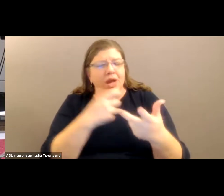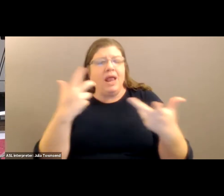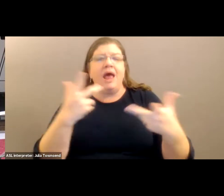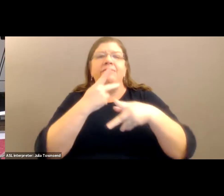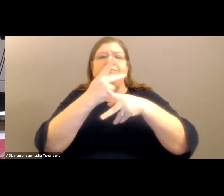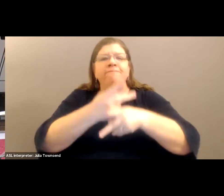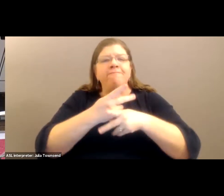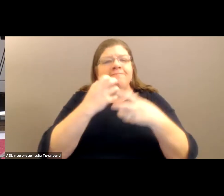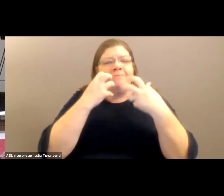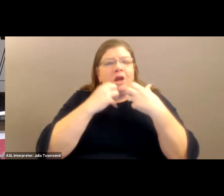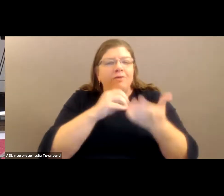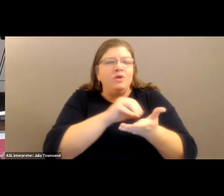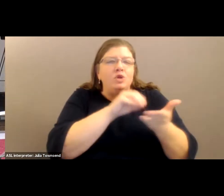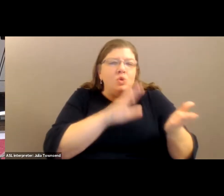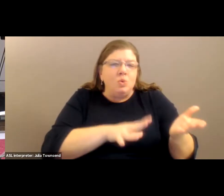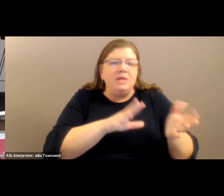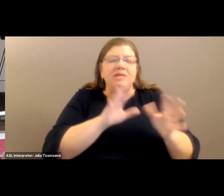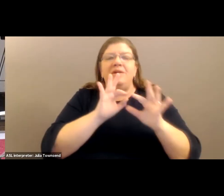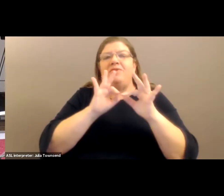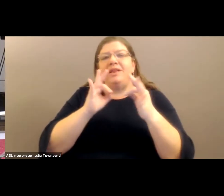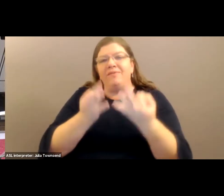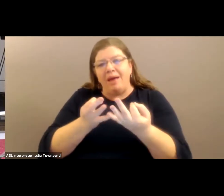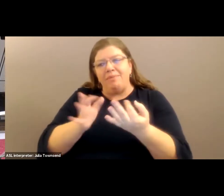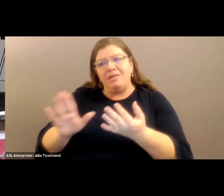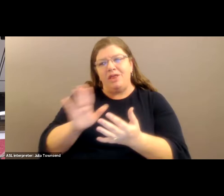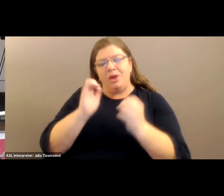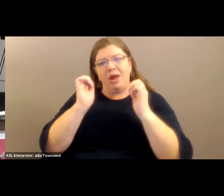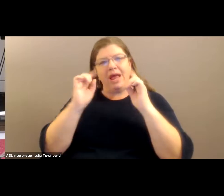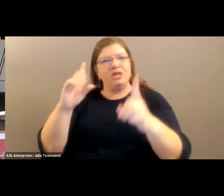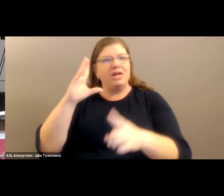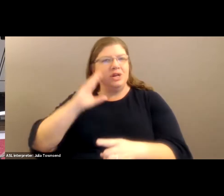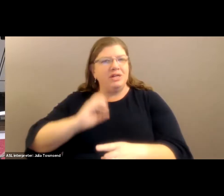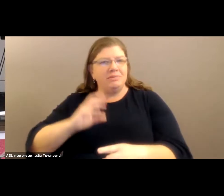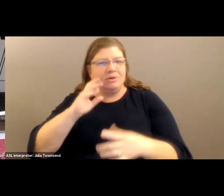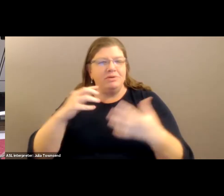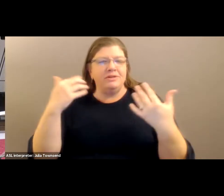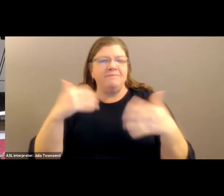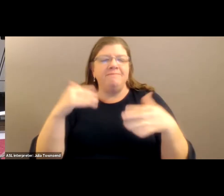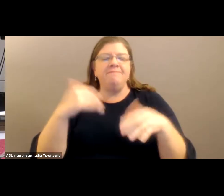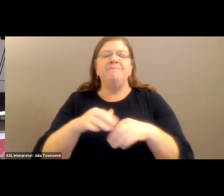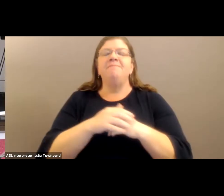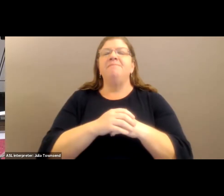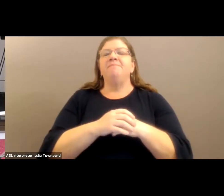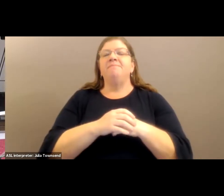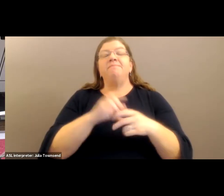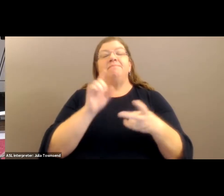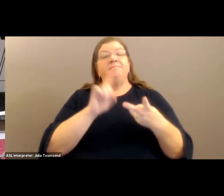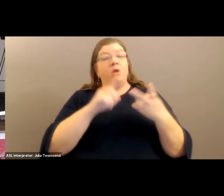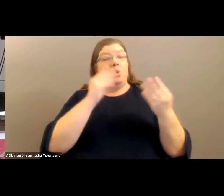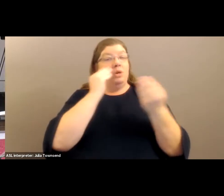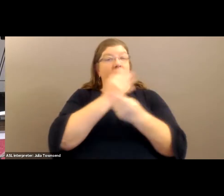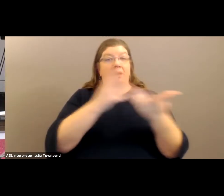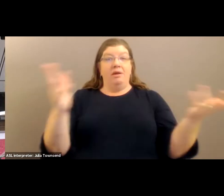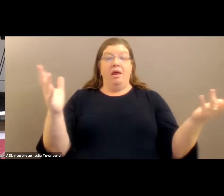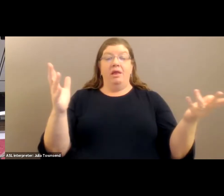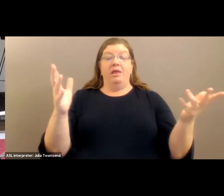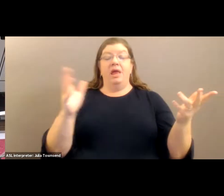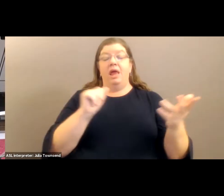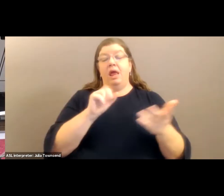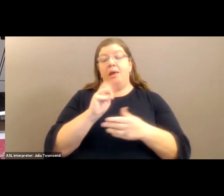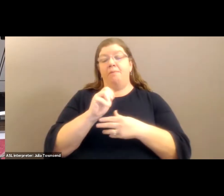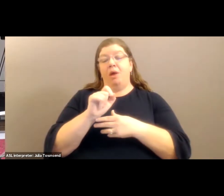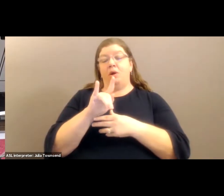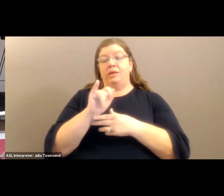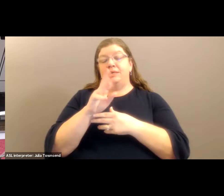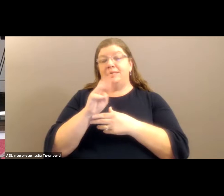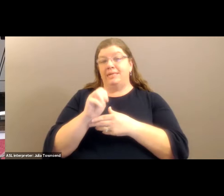the students, for the families, and for their educational experiences. I also want to let everyone know that the Maritime Museum, my